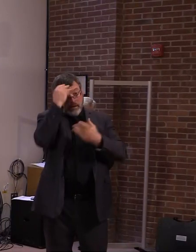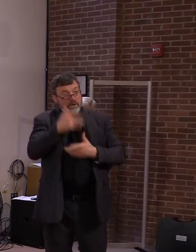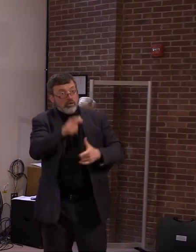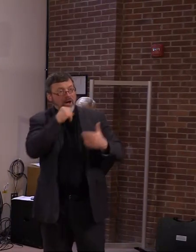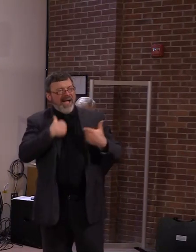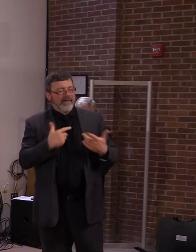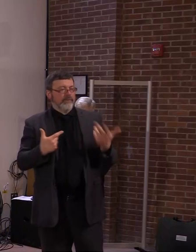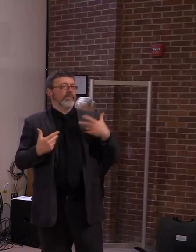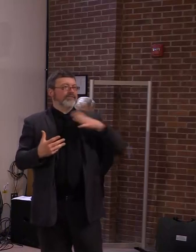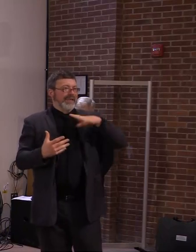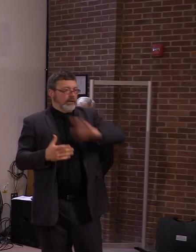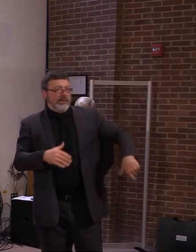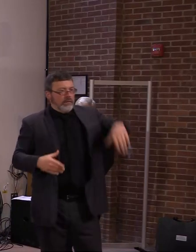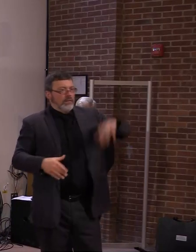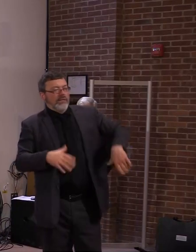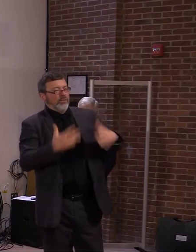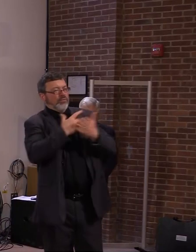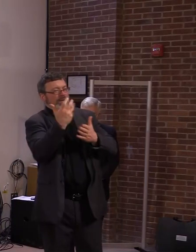Okay, thank you.